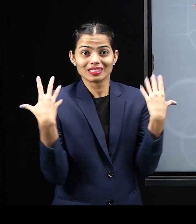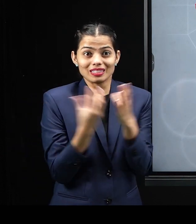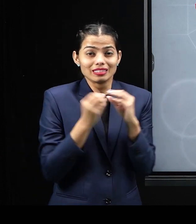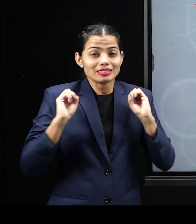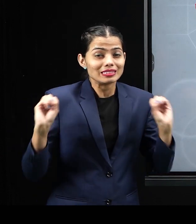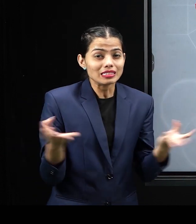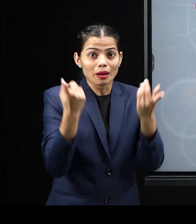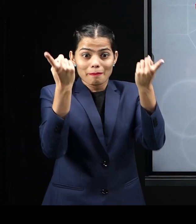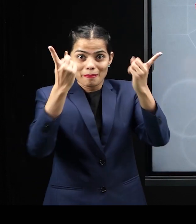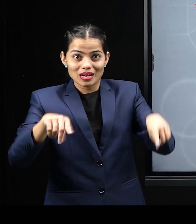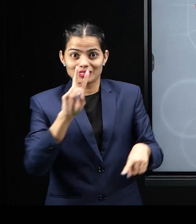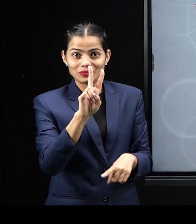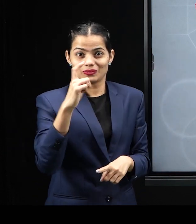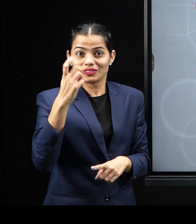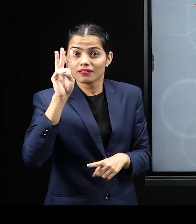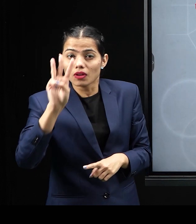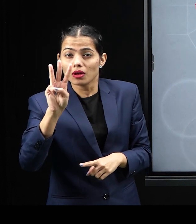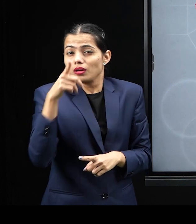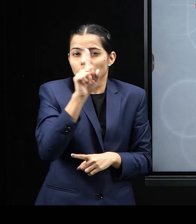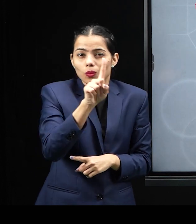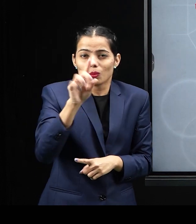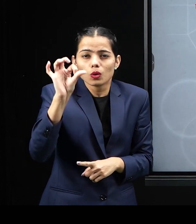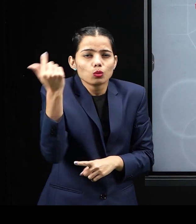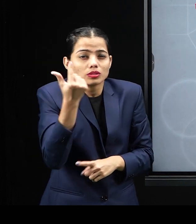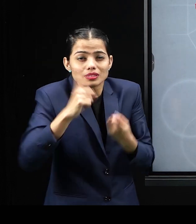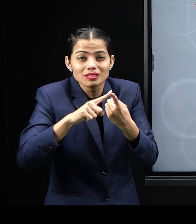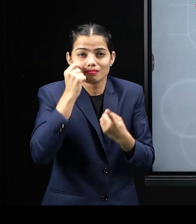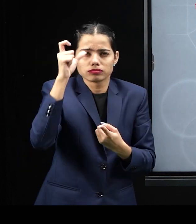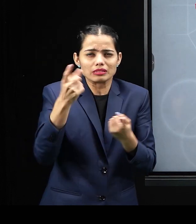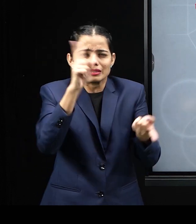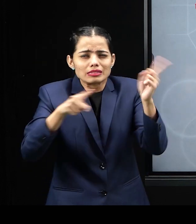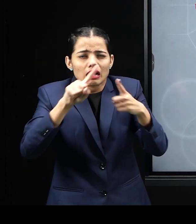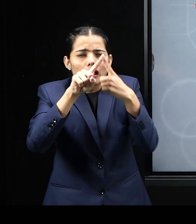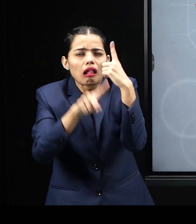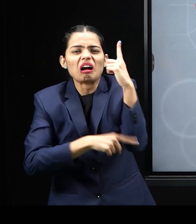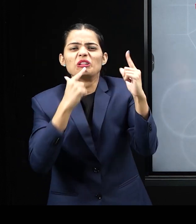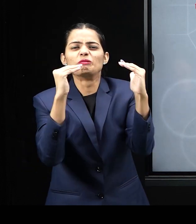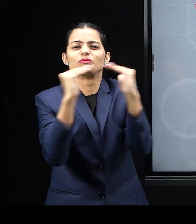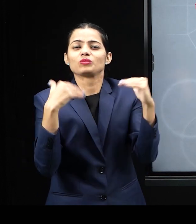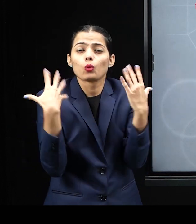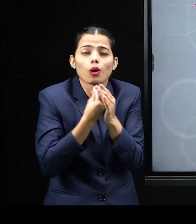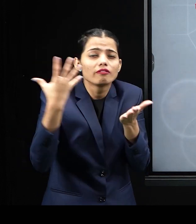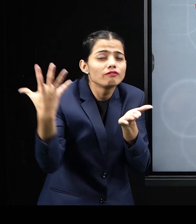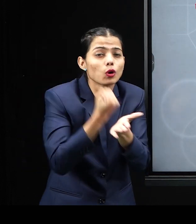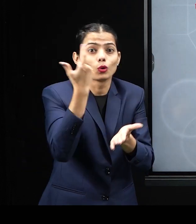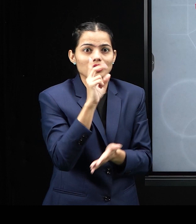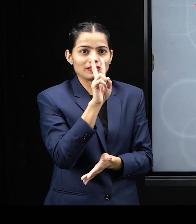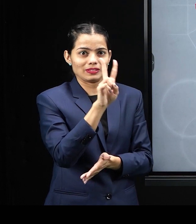We start dividing 273 by 119 using Euclid's division